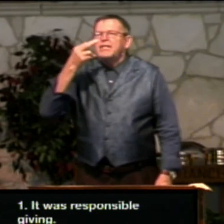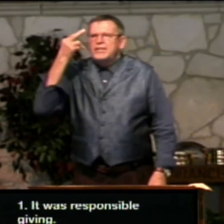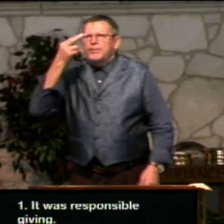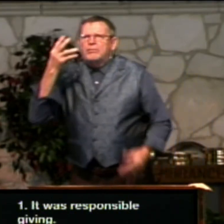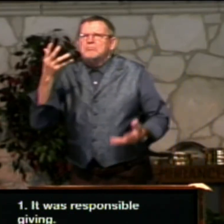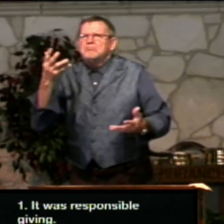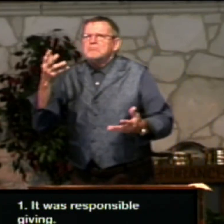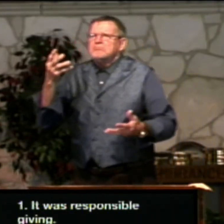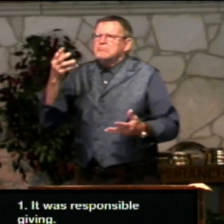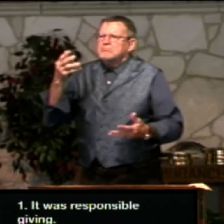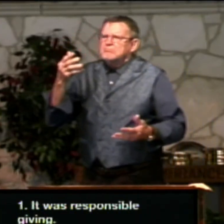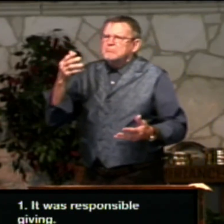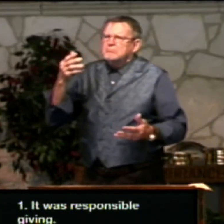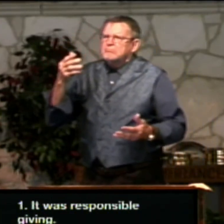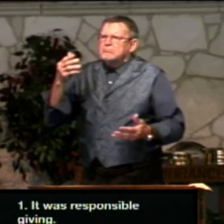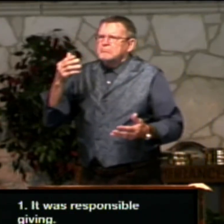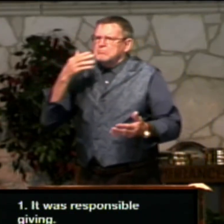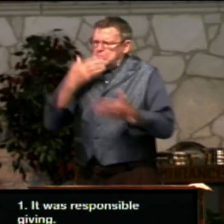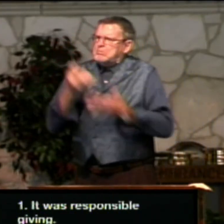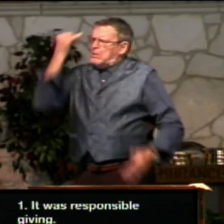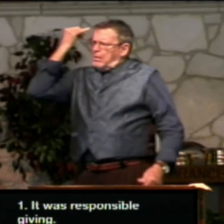was reasonable